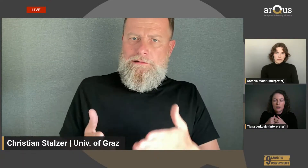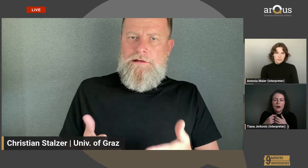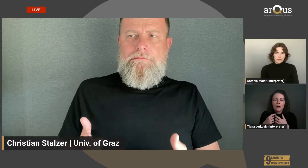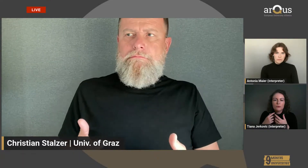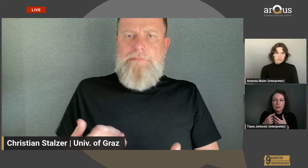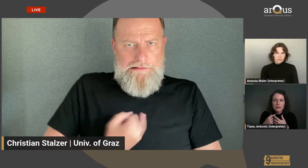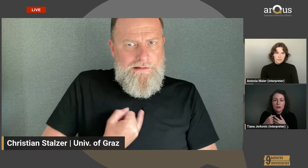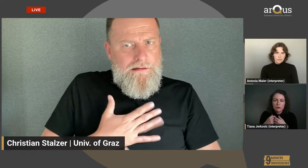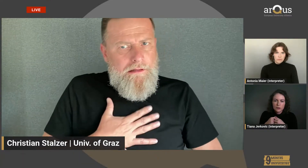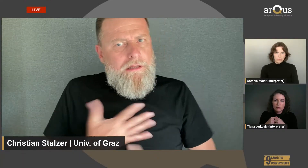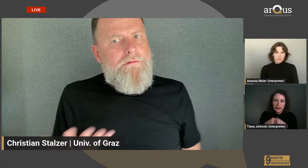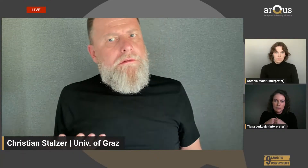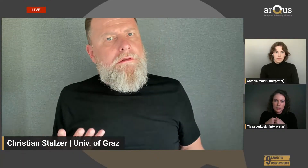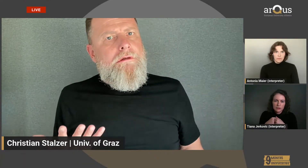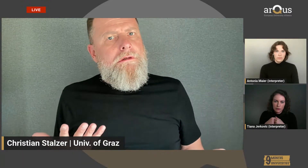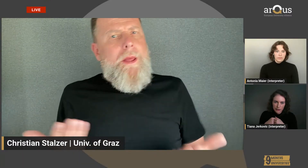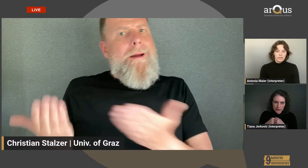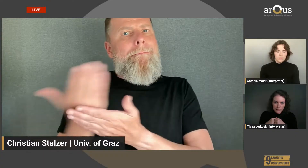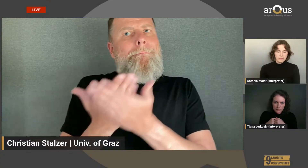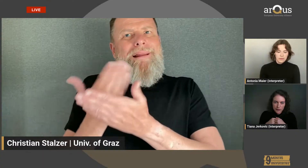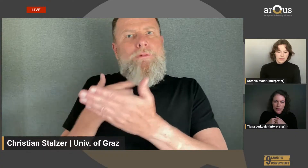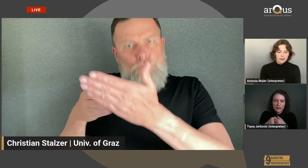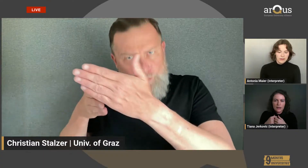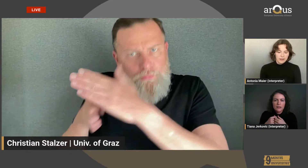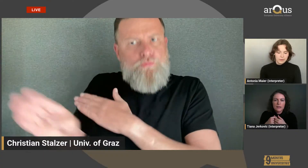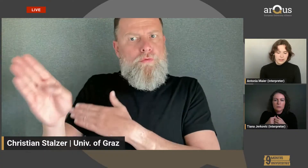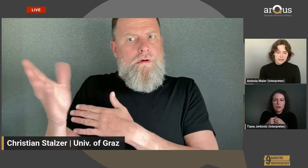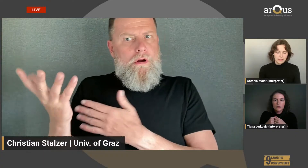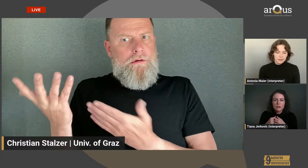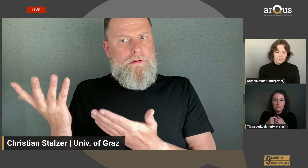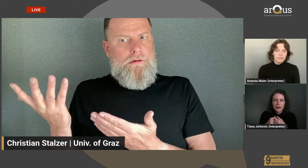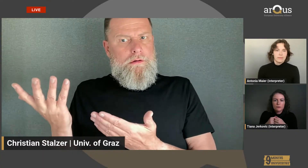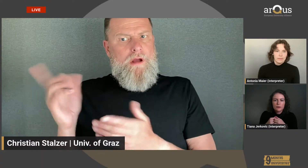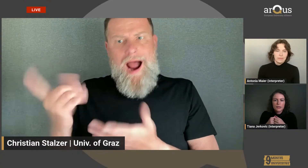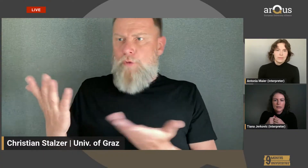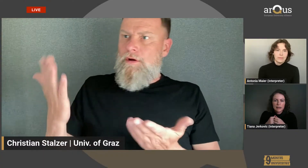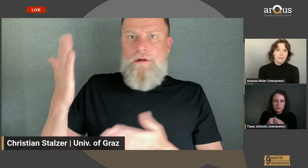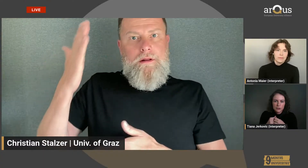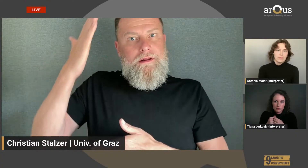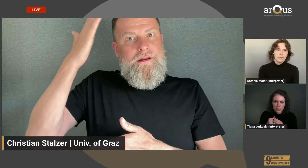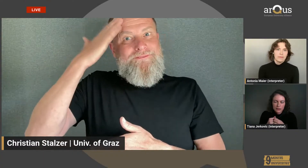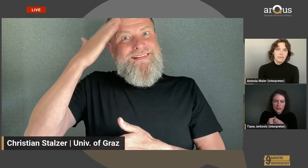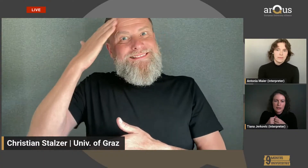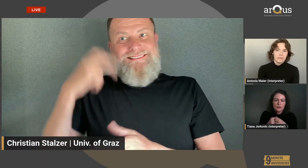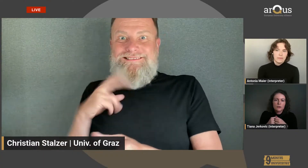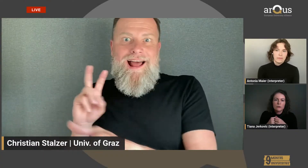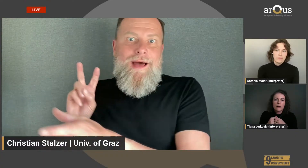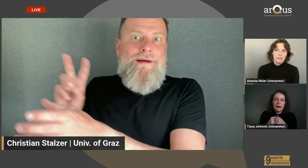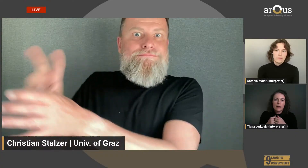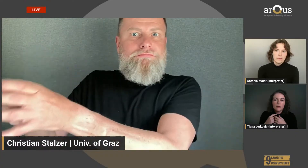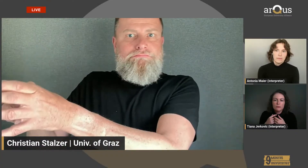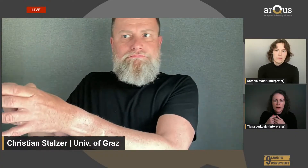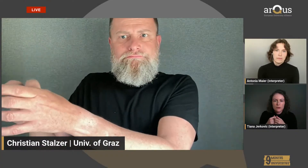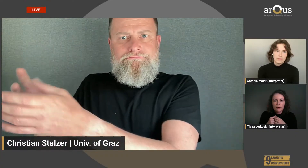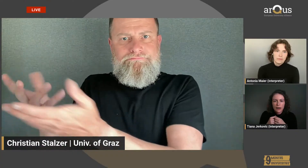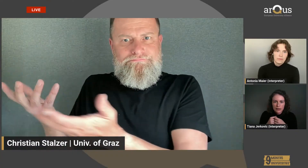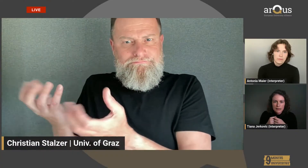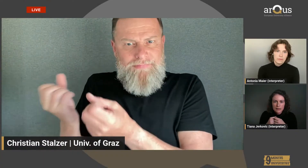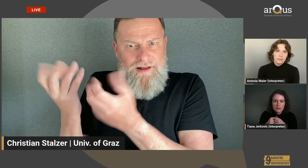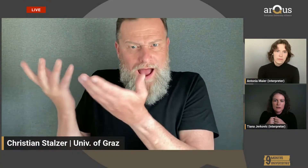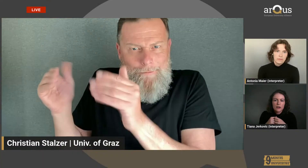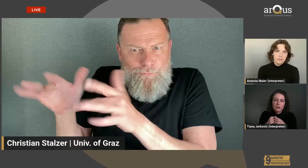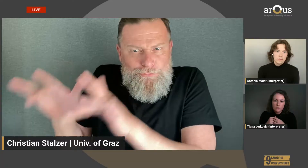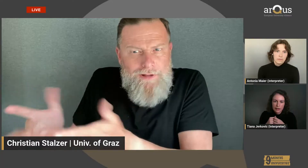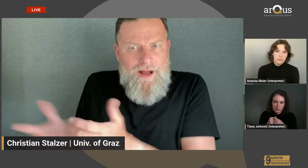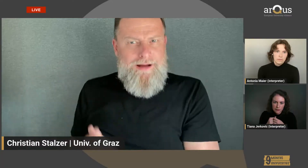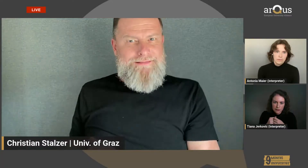have, of course, also language rights, and that it is important to fight for these language rights and to fight for